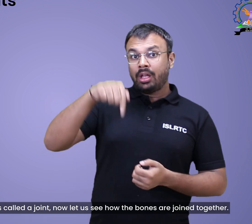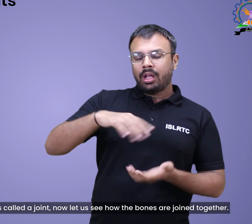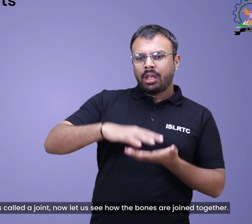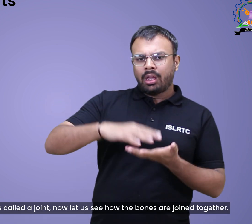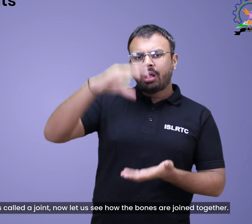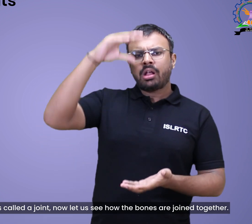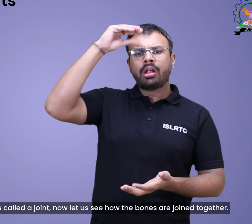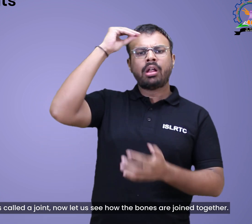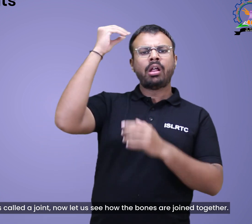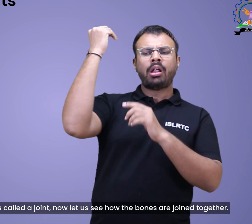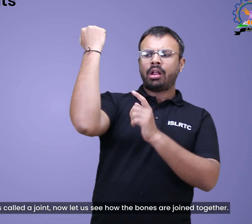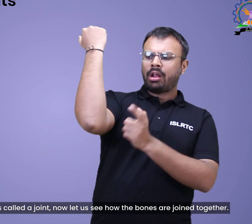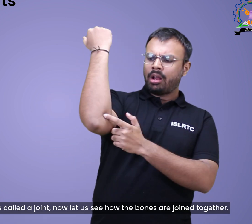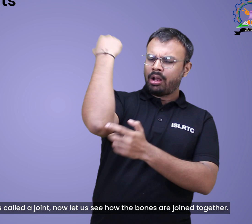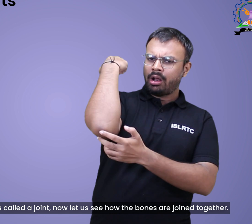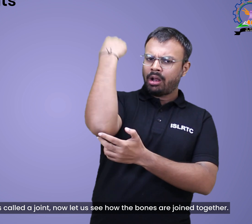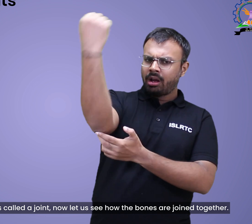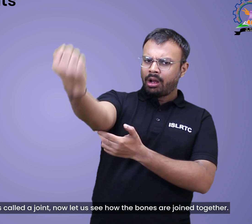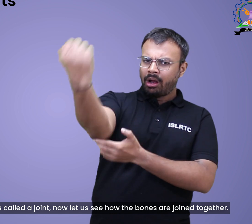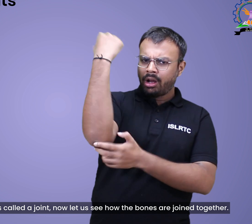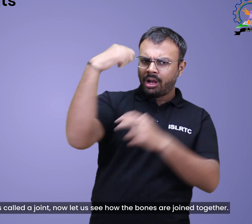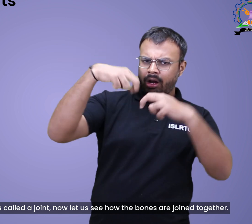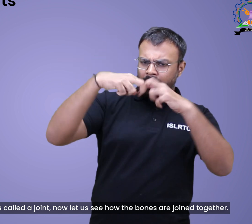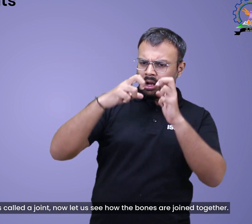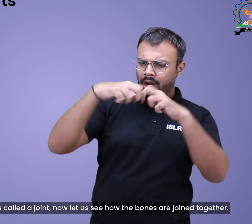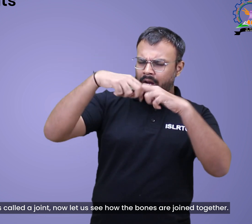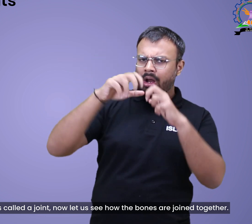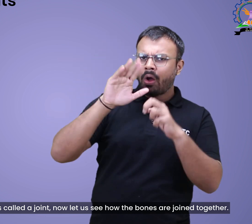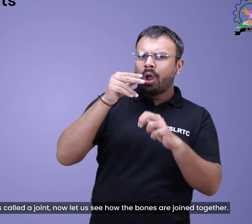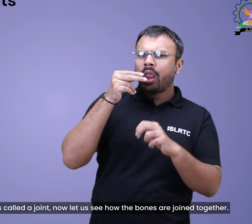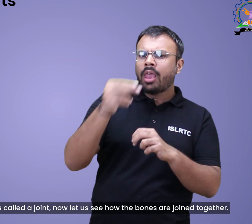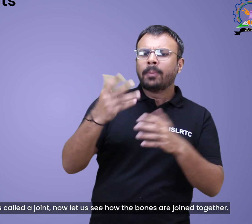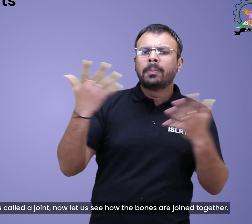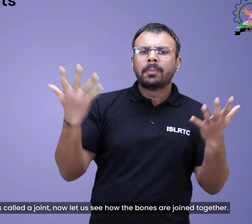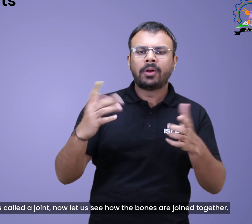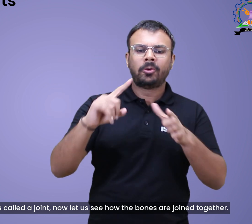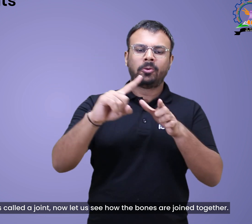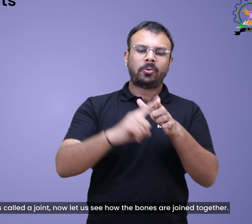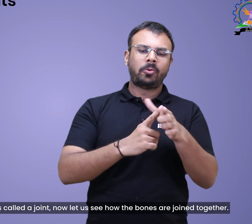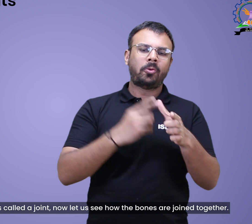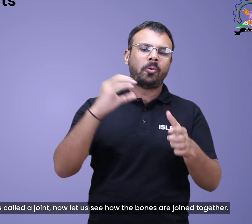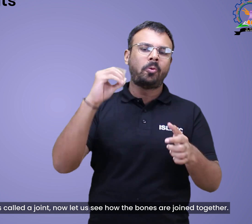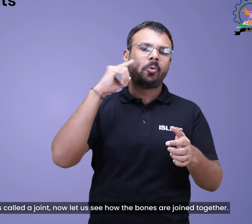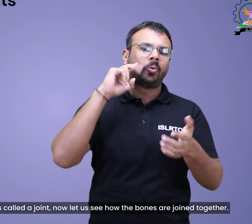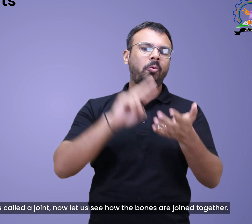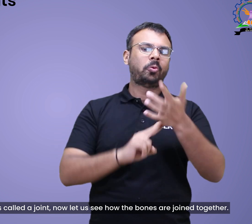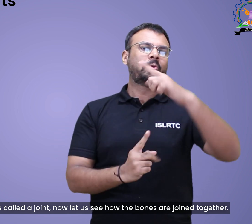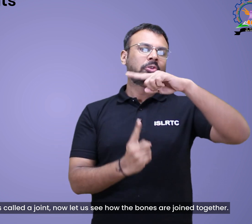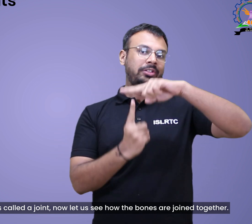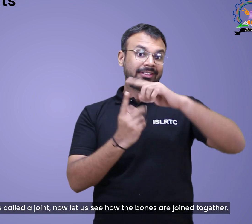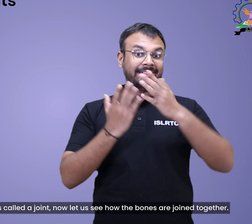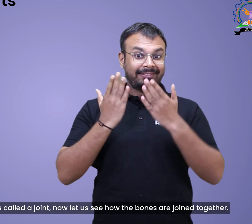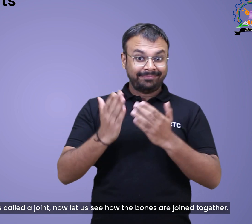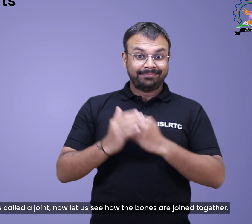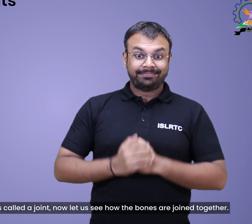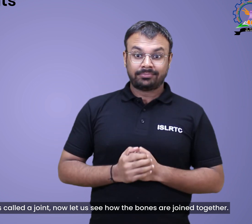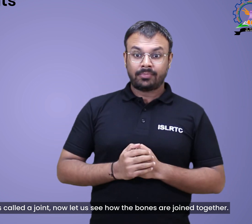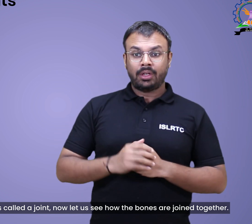So now we know that the area is called a joint. Now let us see how the bones are joined together.